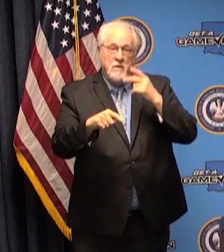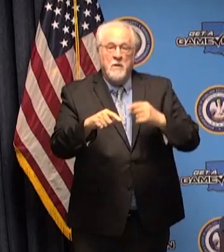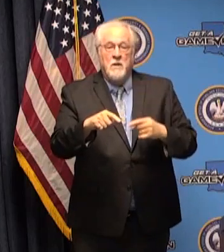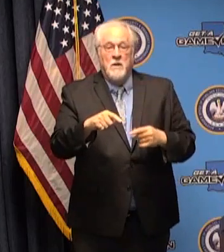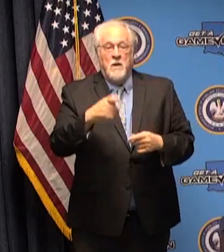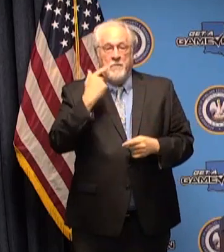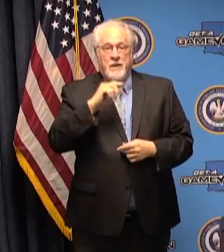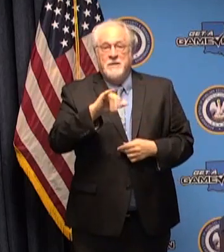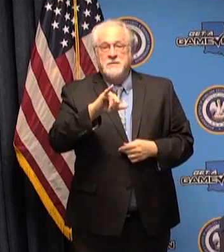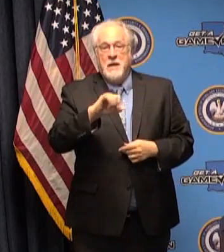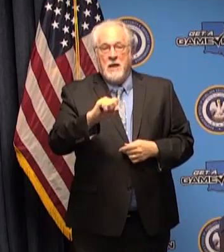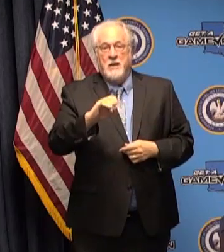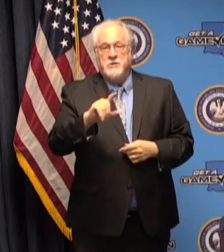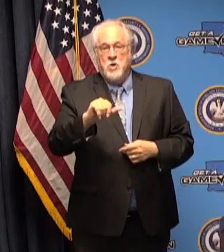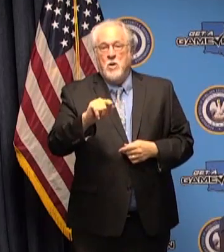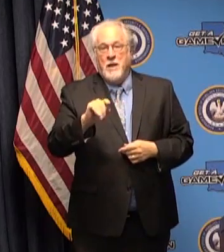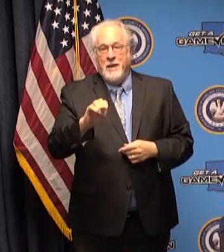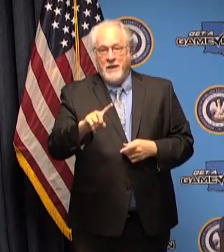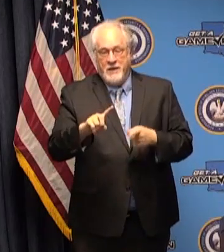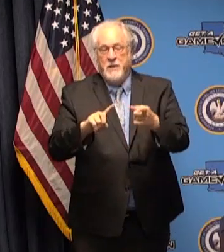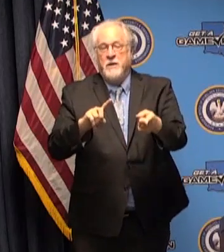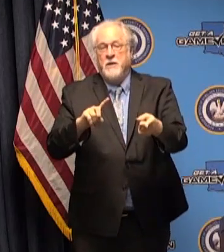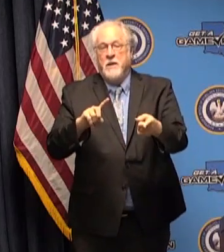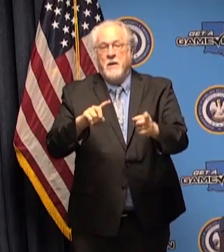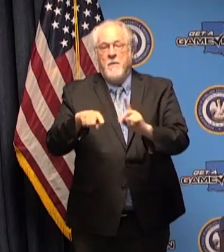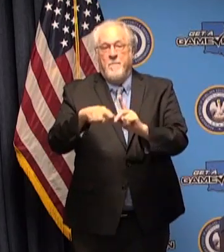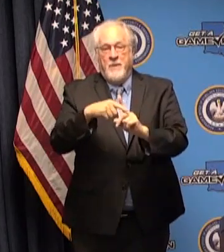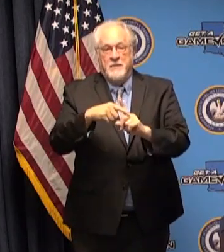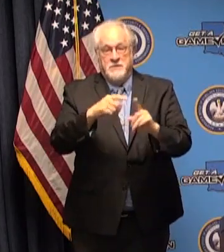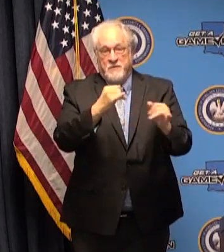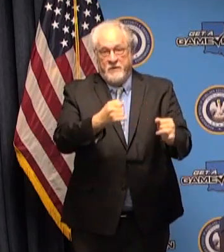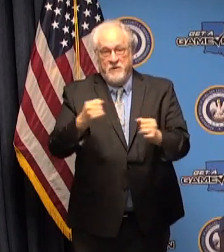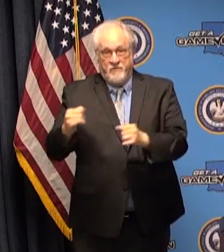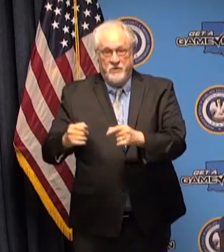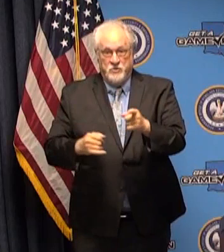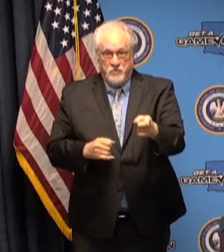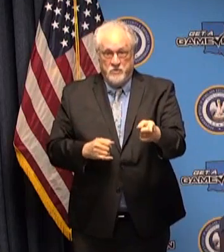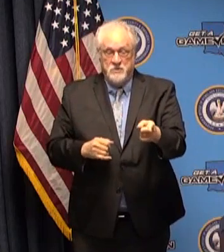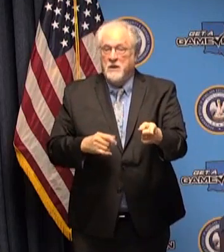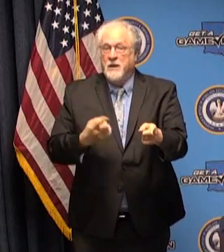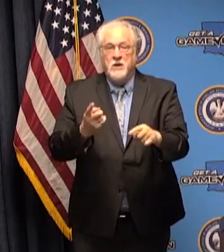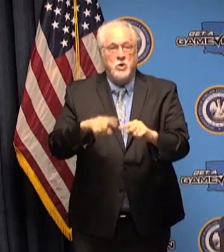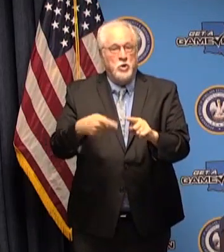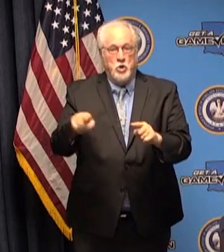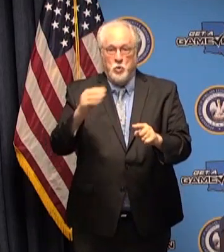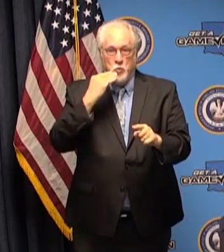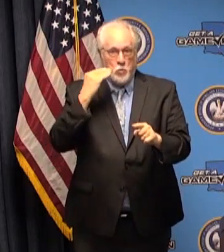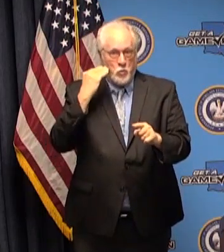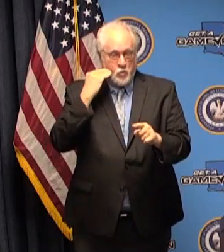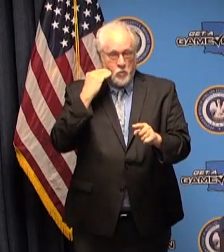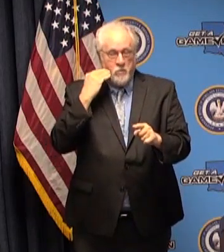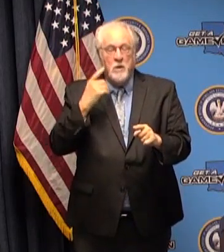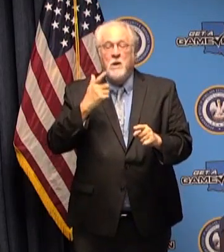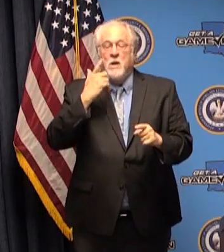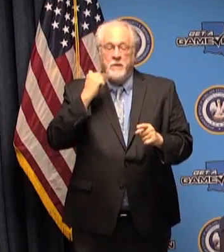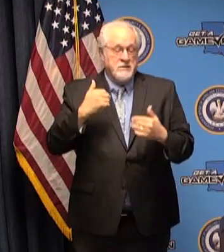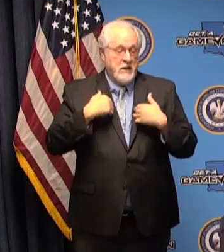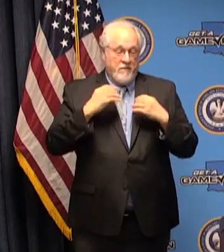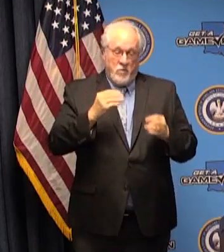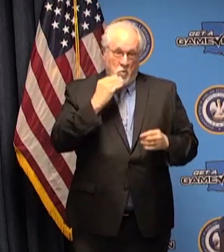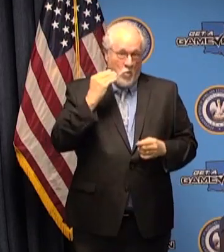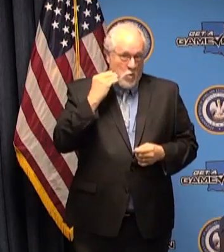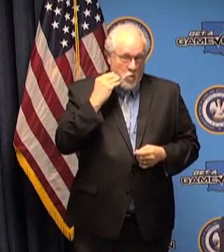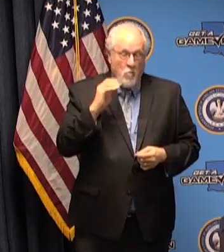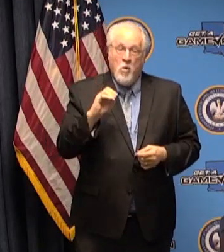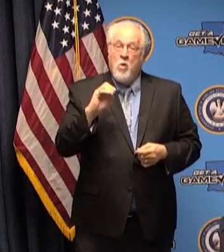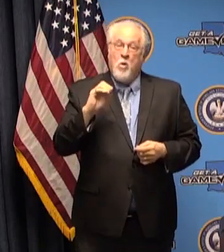are isolated. These are coronavirus positive individuals who could not go home, either because they have no